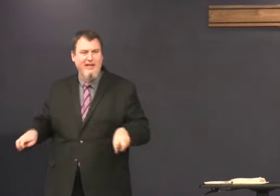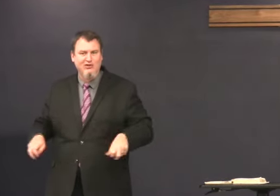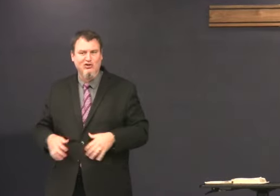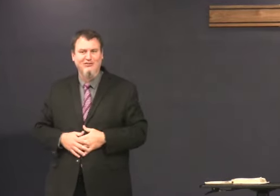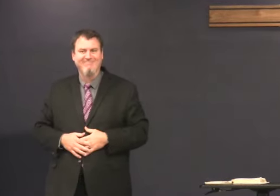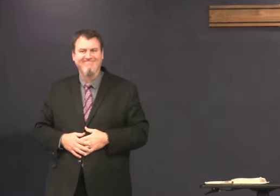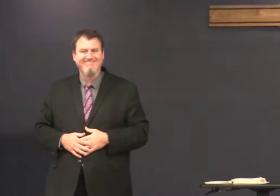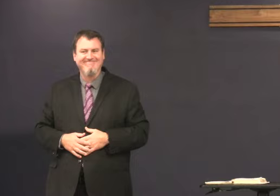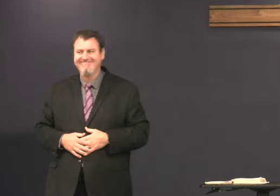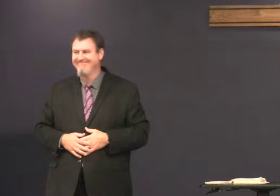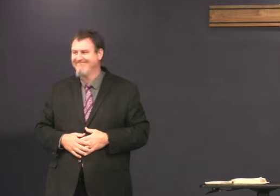I was on the bench.